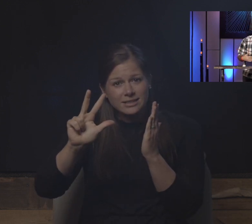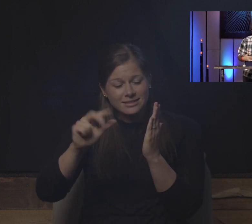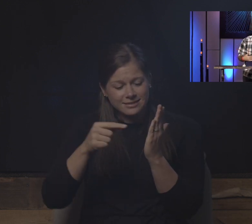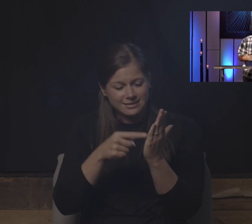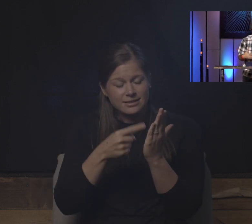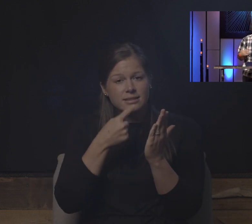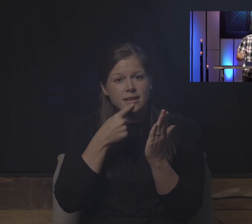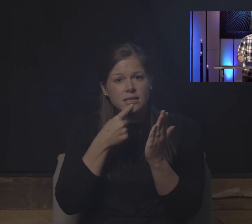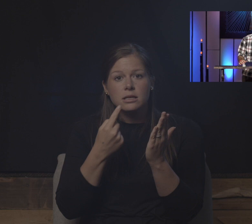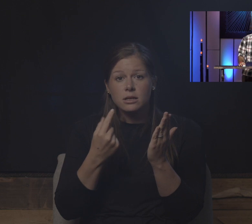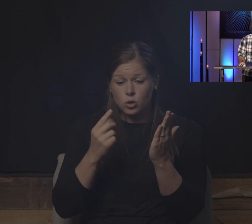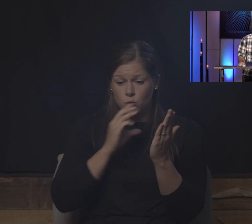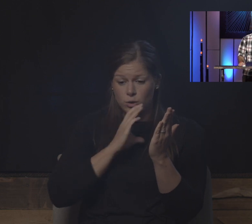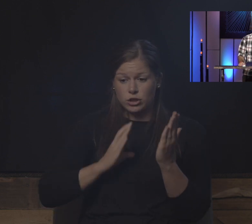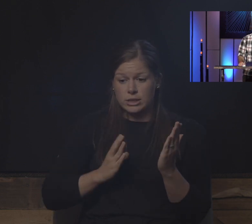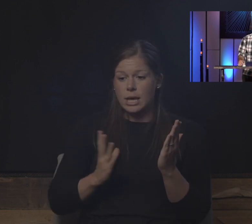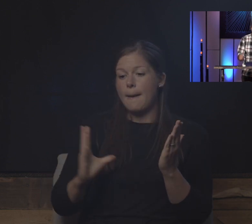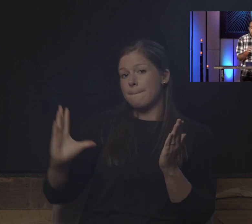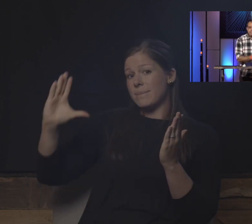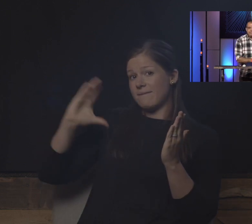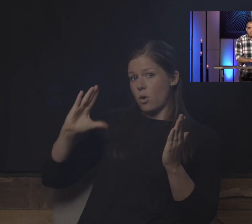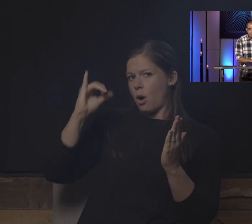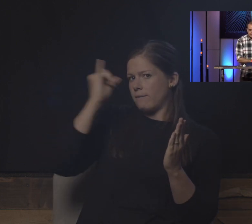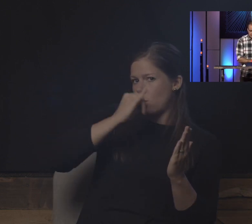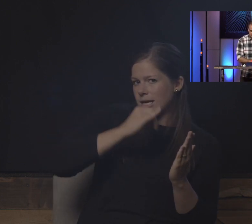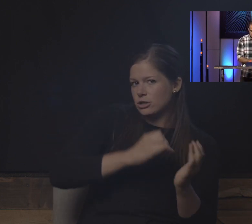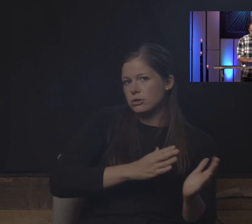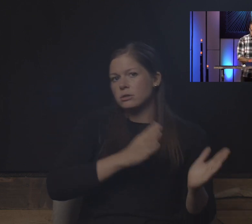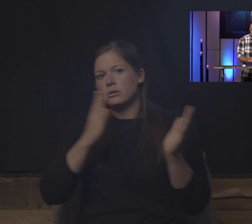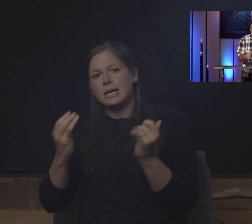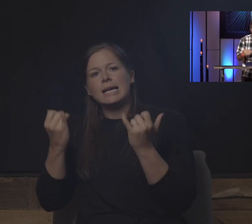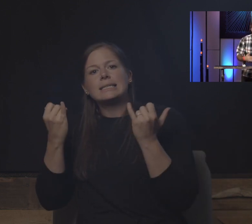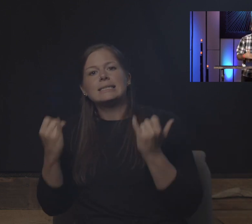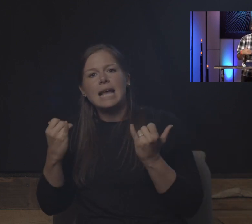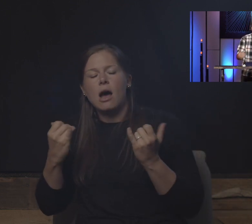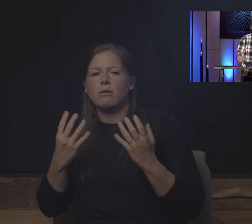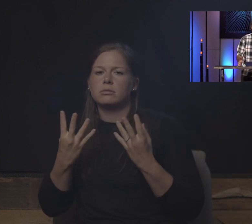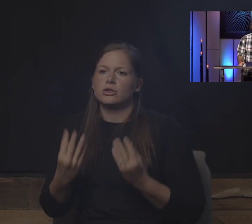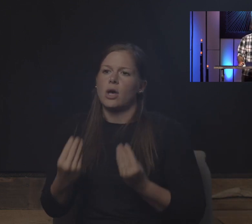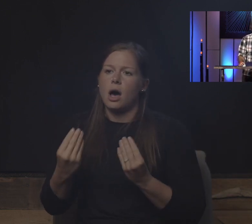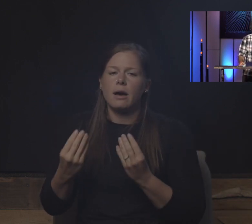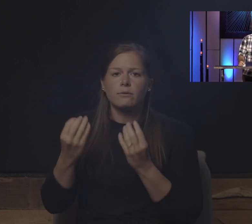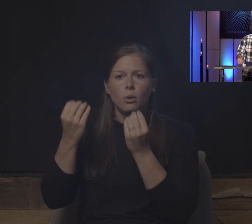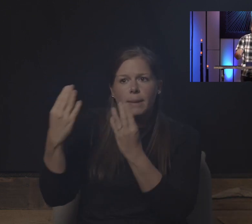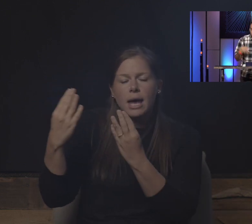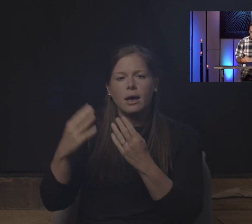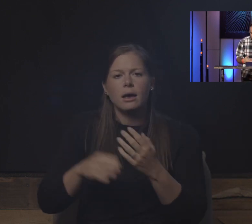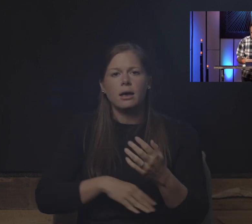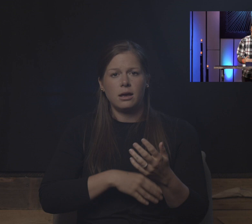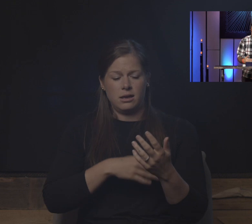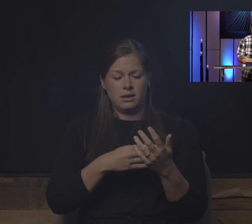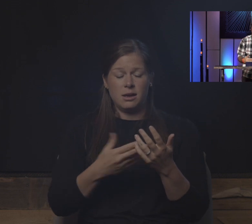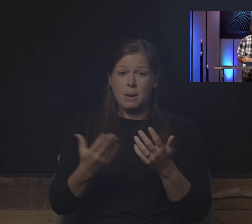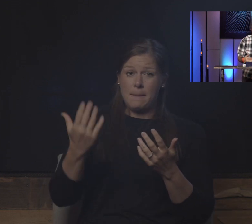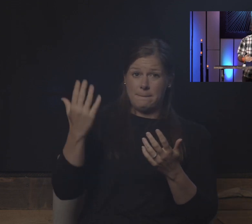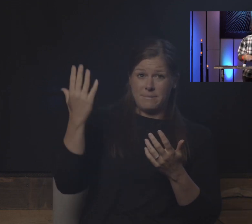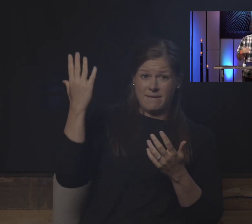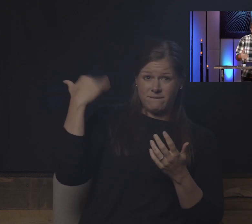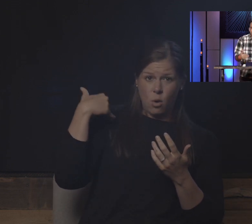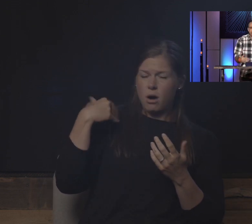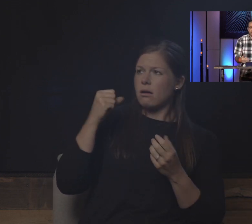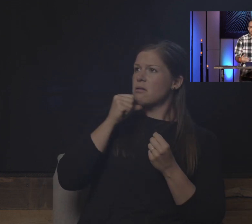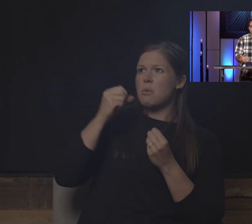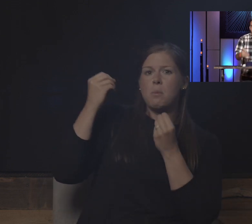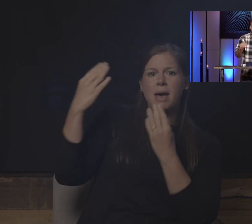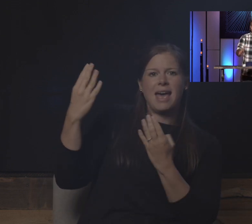they're soft to the truth and are saved. They were disobedient. Now they seek to obey. They were led astray.